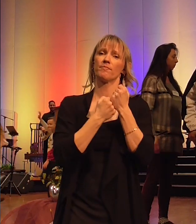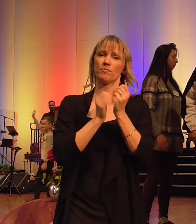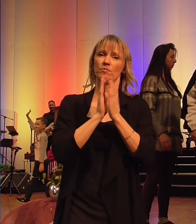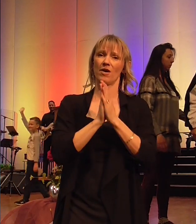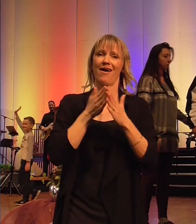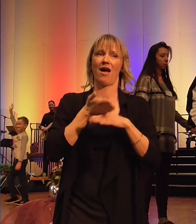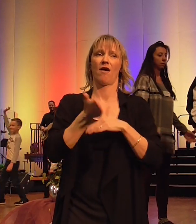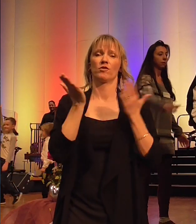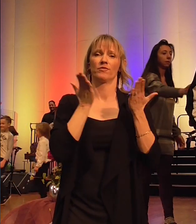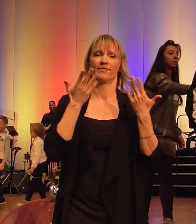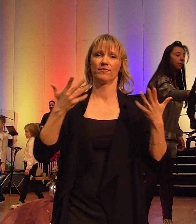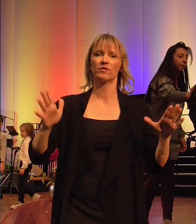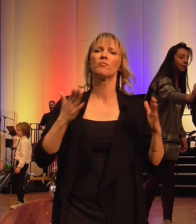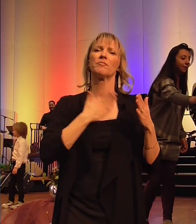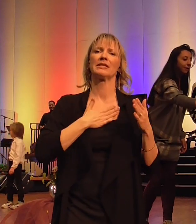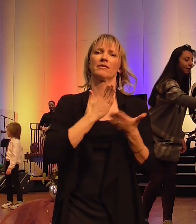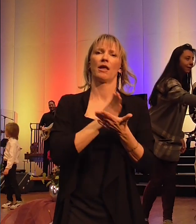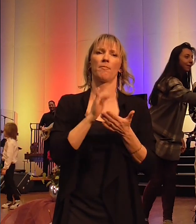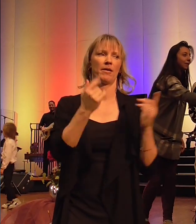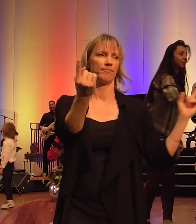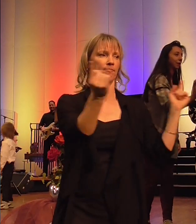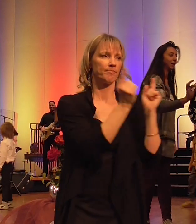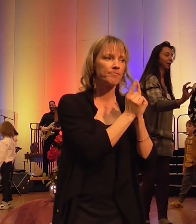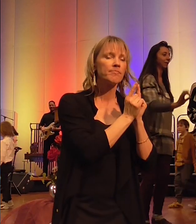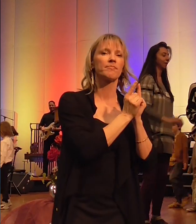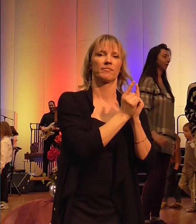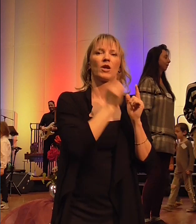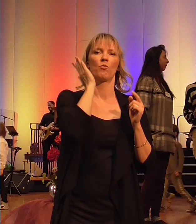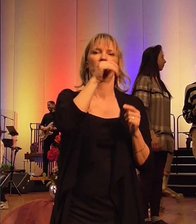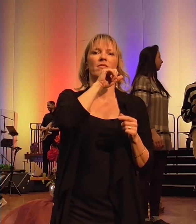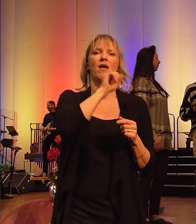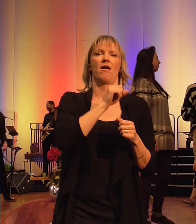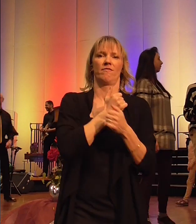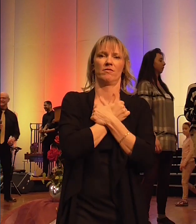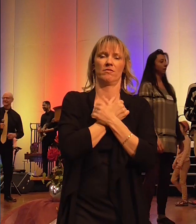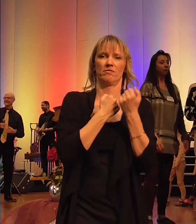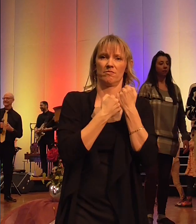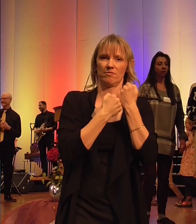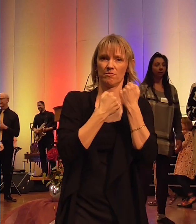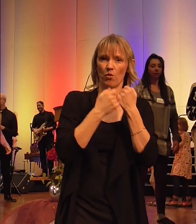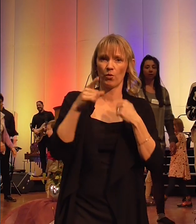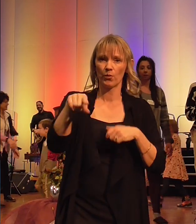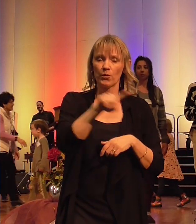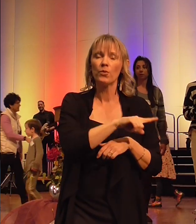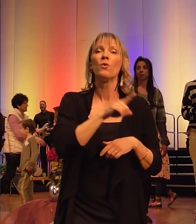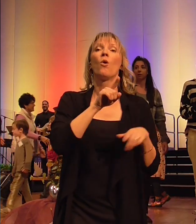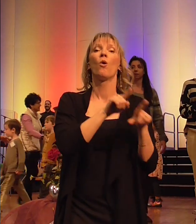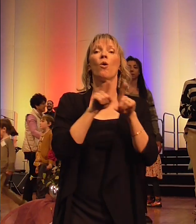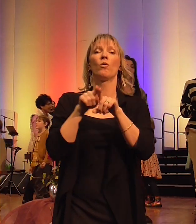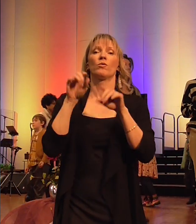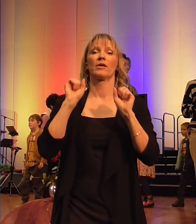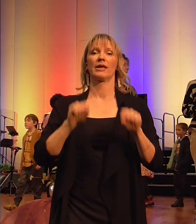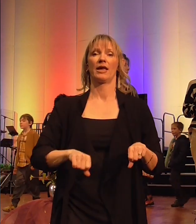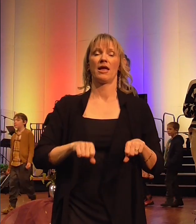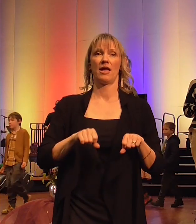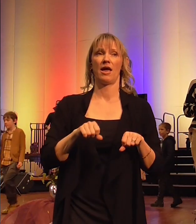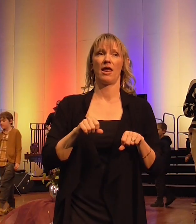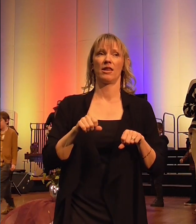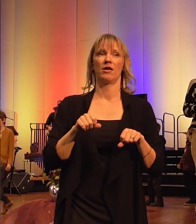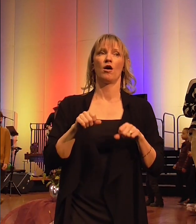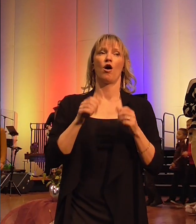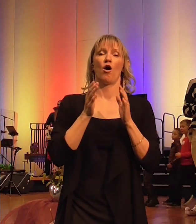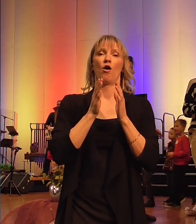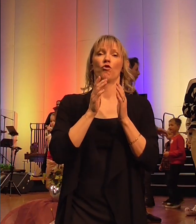service, please stop by to see one of them. They would love to support you. You also may be able to submit a written